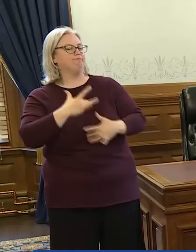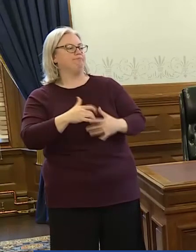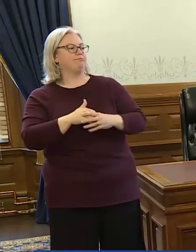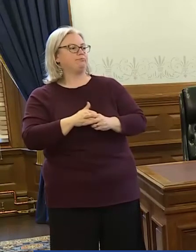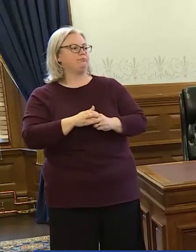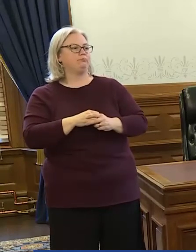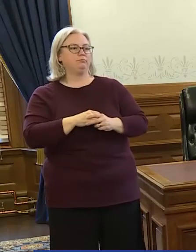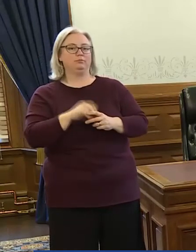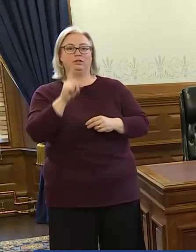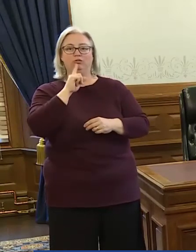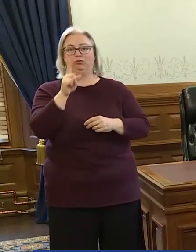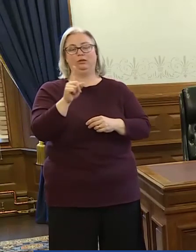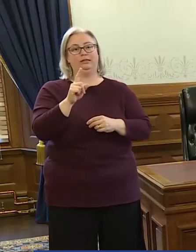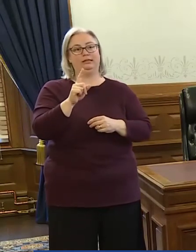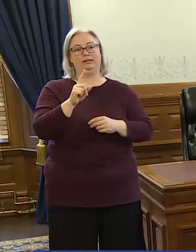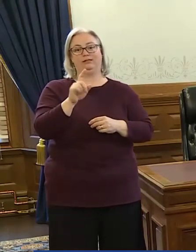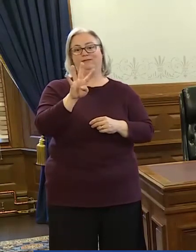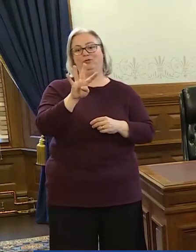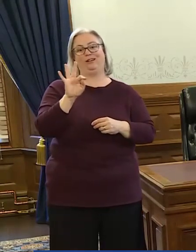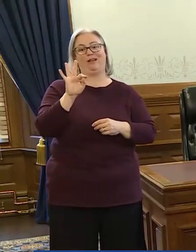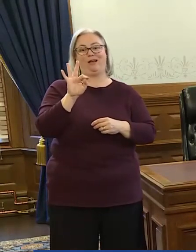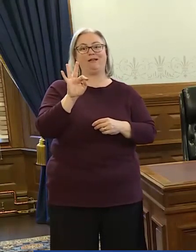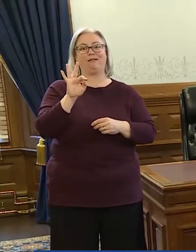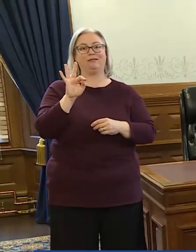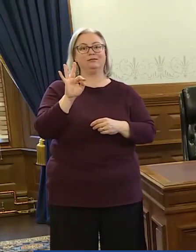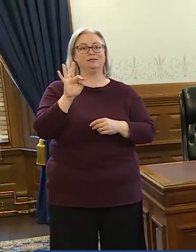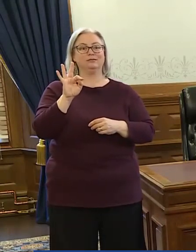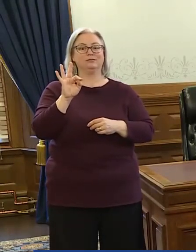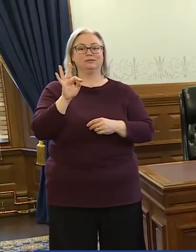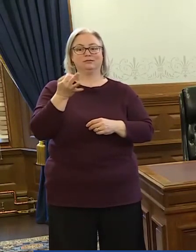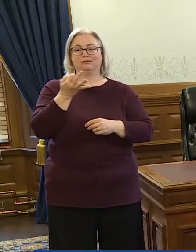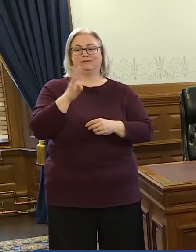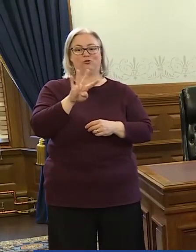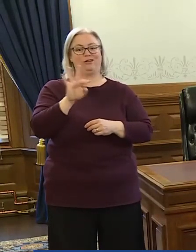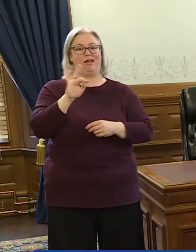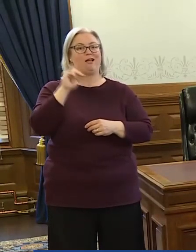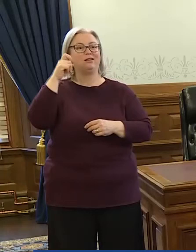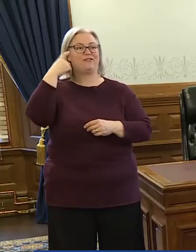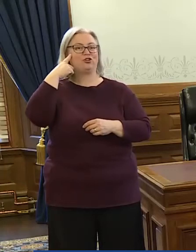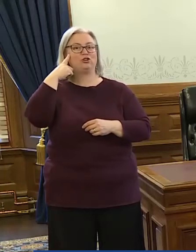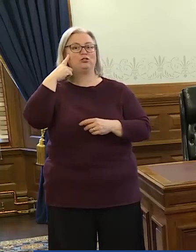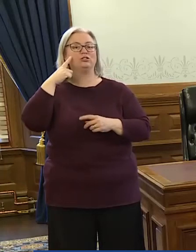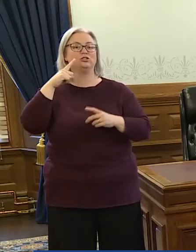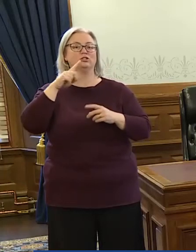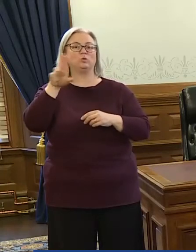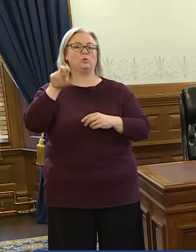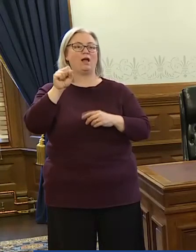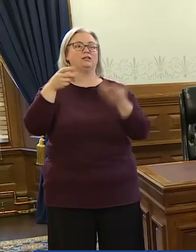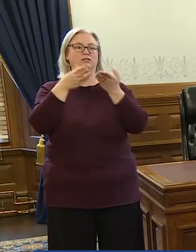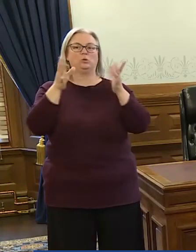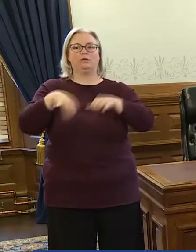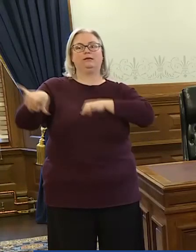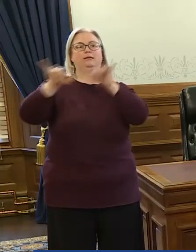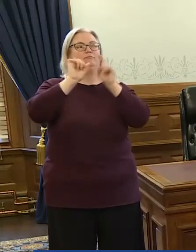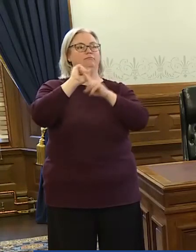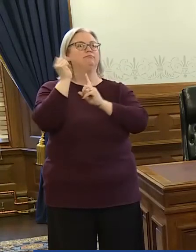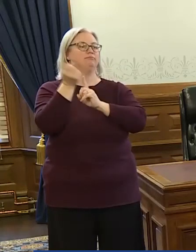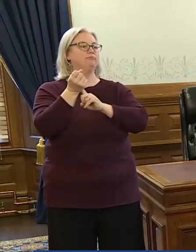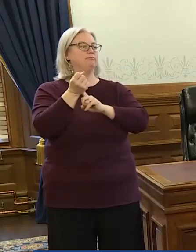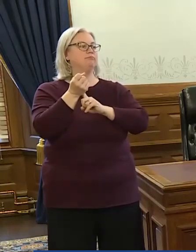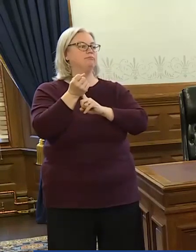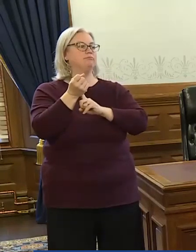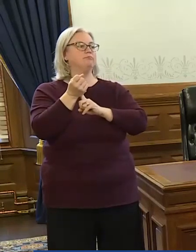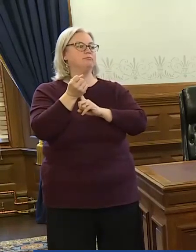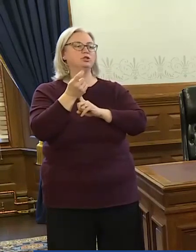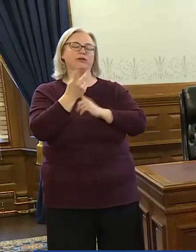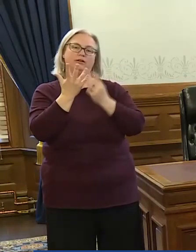know, there really only are, you know, 49 others of us around the state who are in the same boat. So we've got a